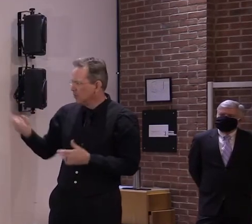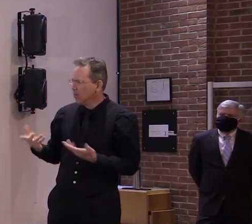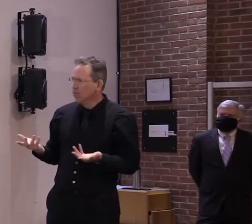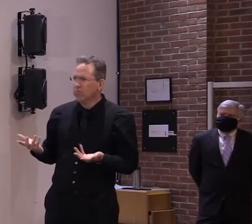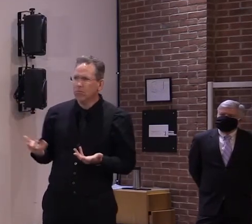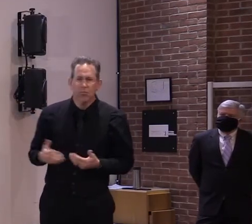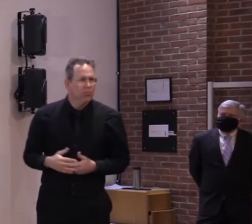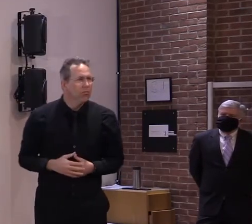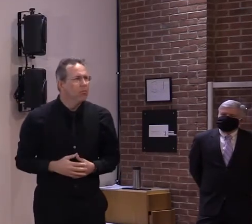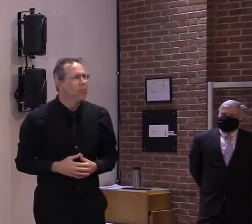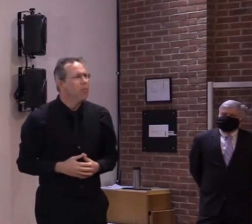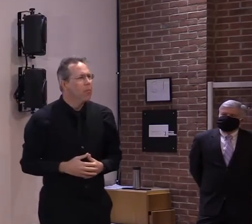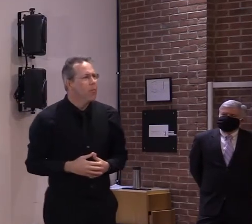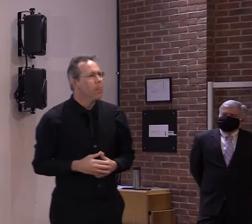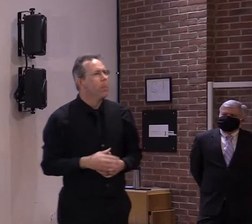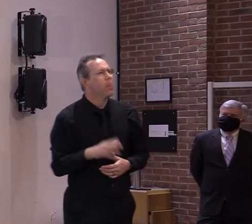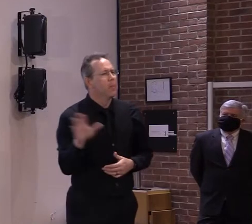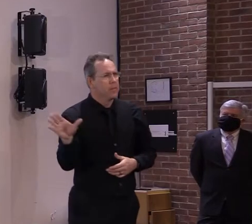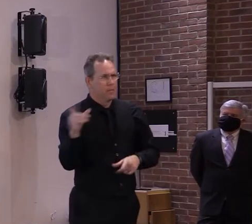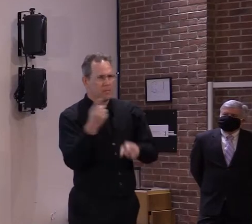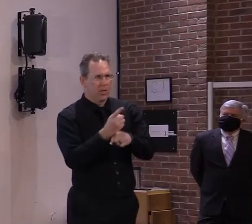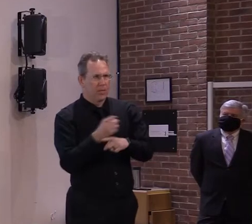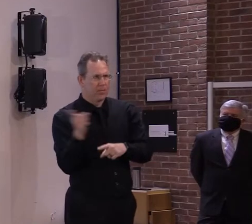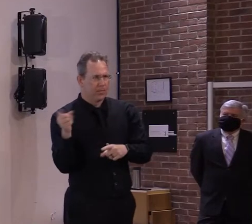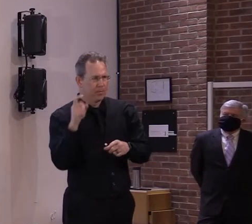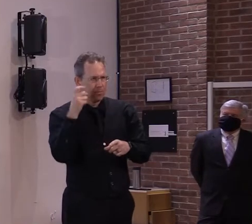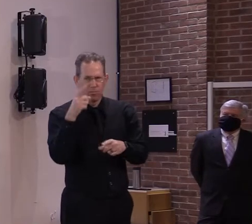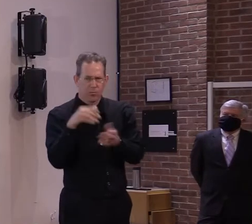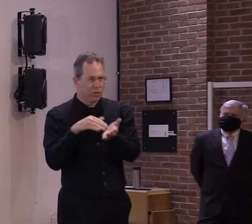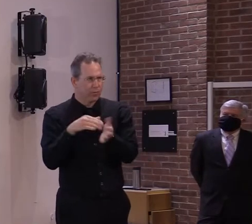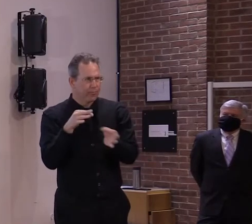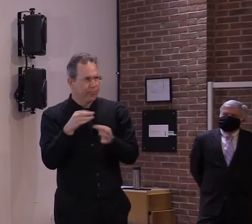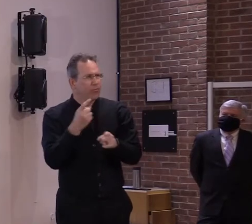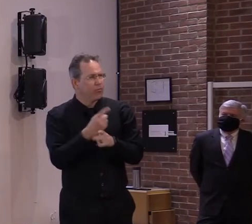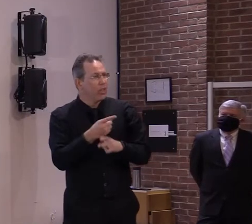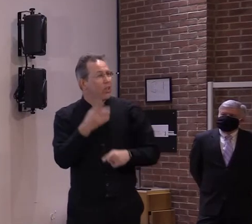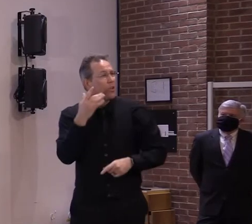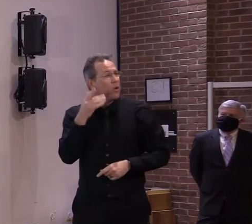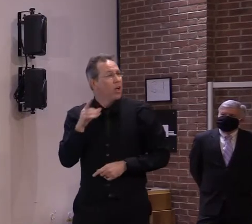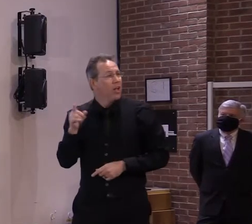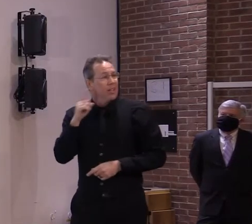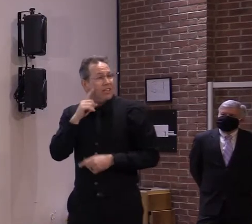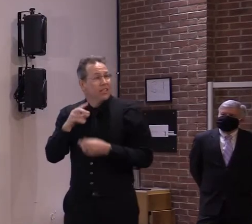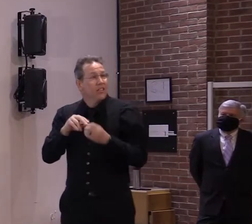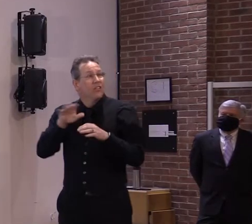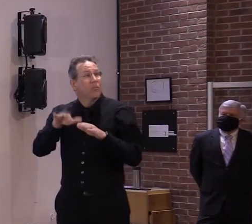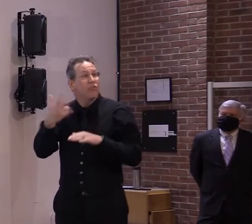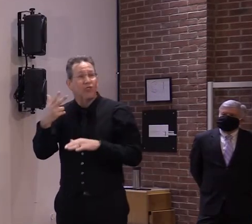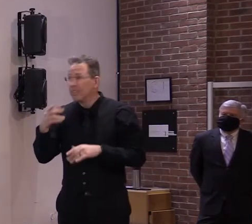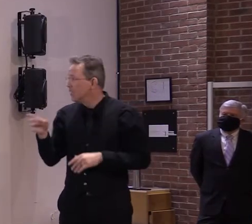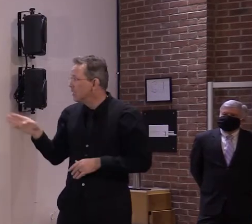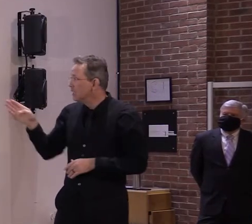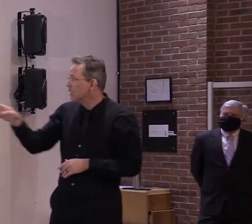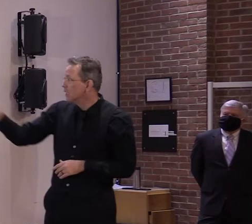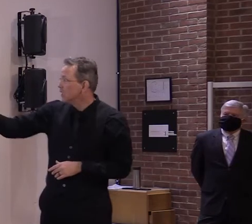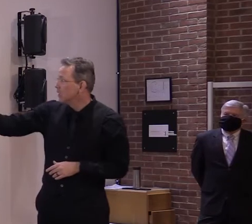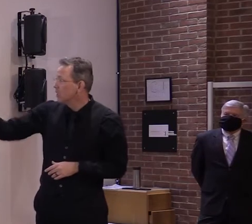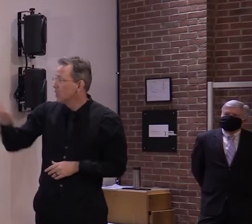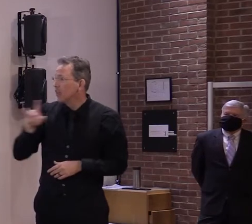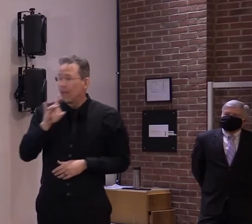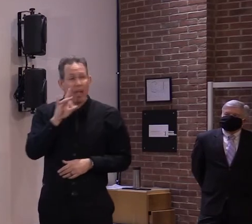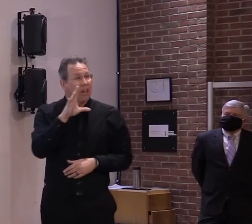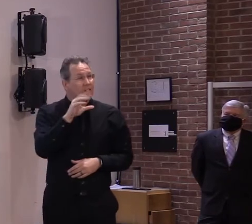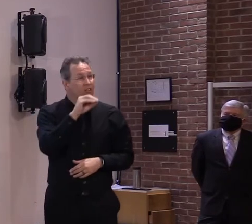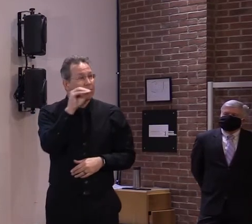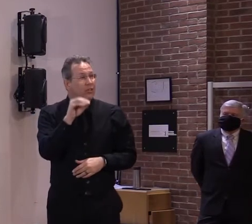Right. And I'm wondering what that will be. Well, but if you look at step three, 70 to 85% of Vermonters